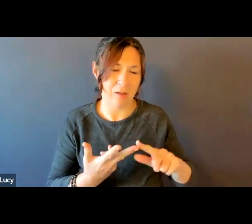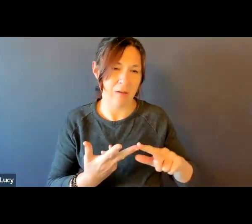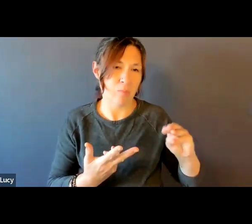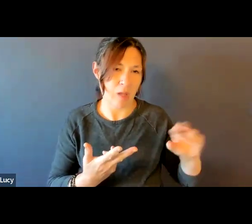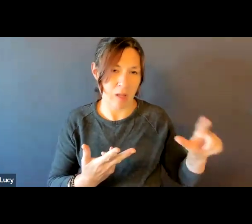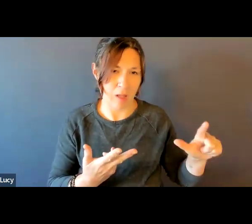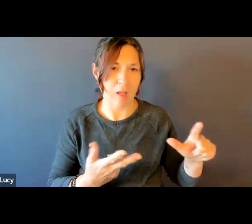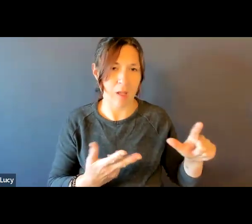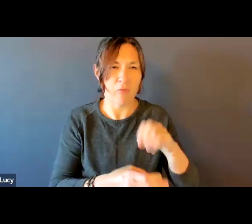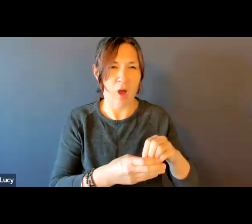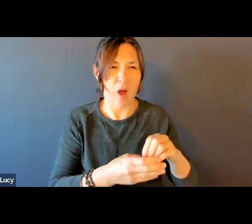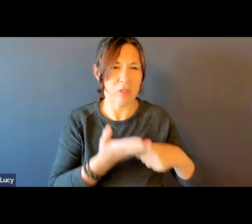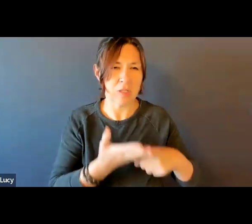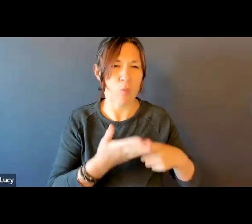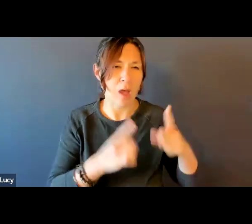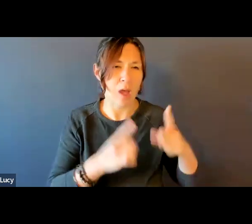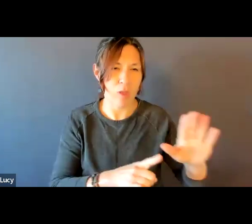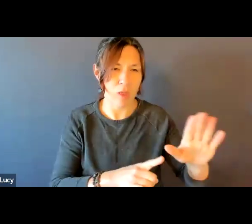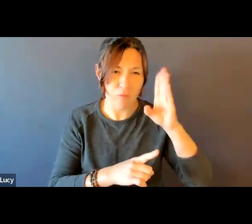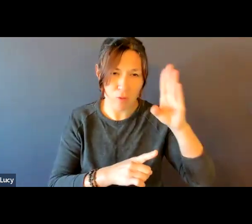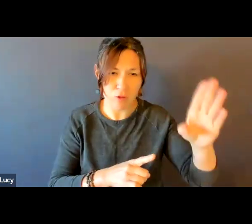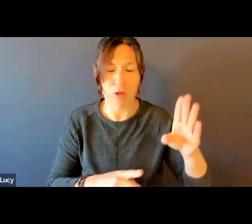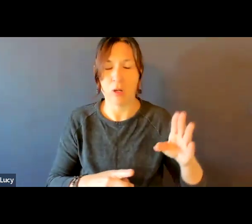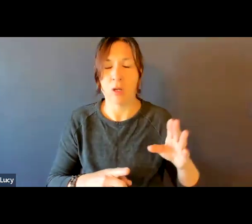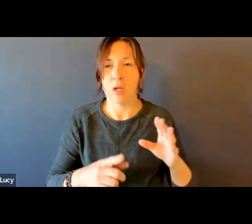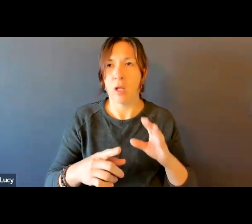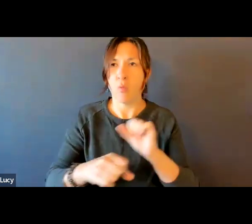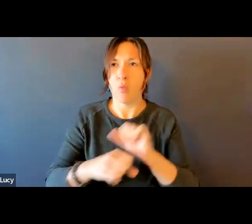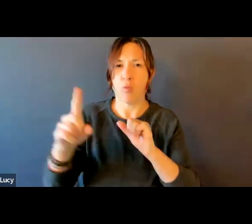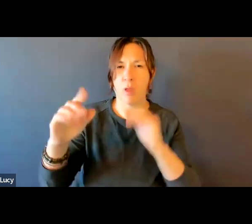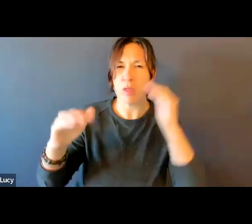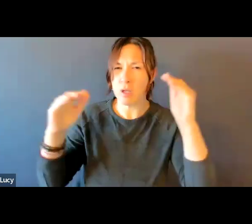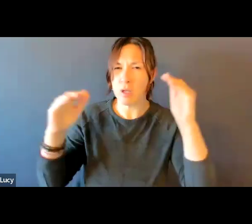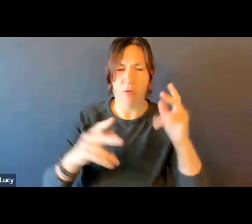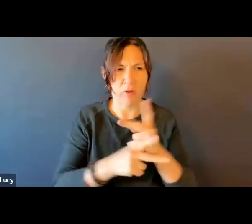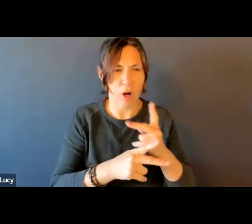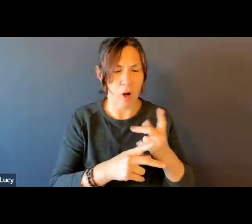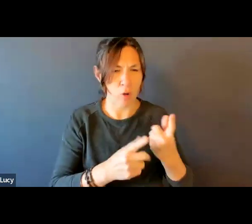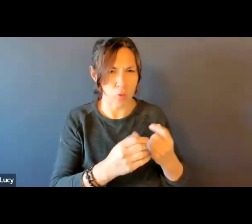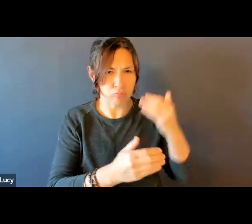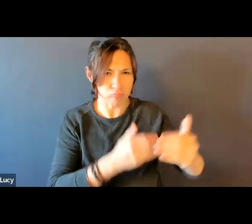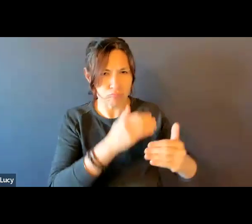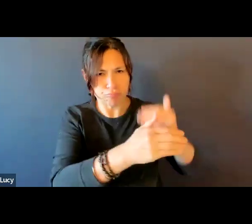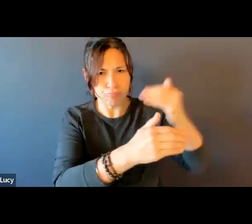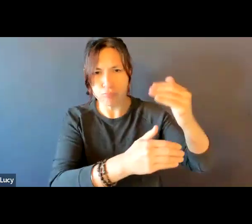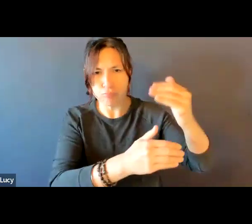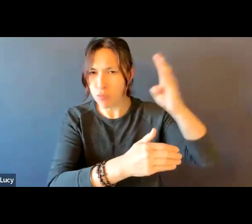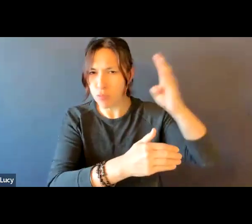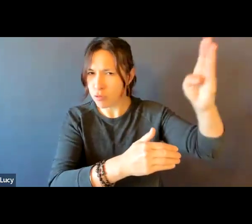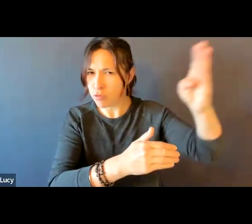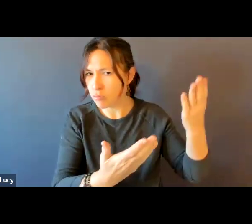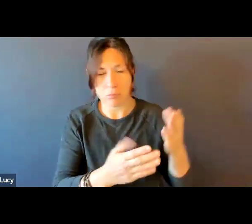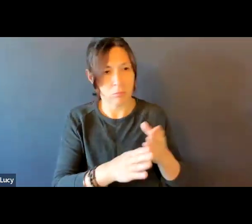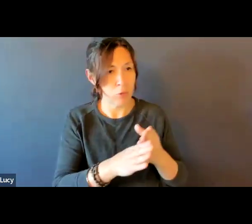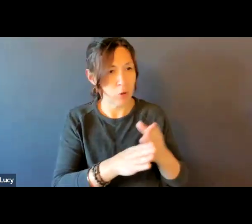our adults to help them achieve steps to get to where they want to go in their future, whether it's career,